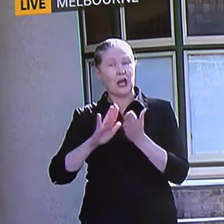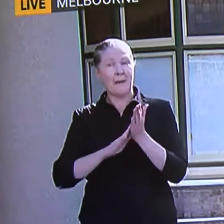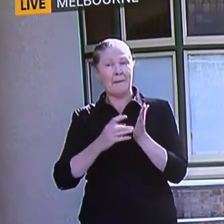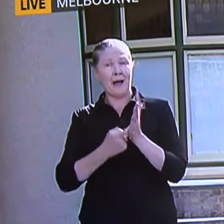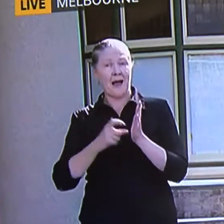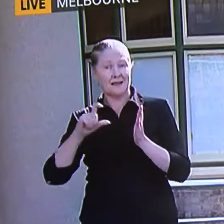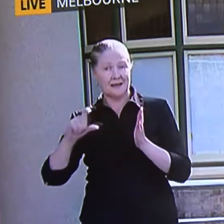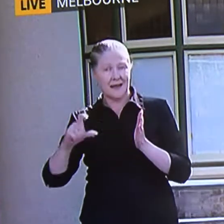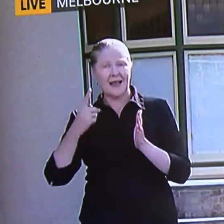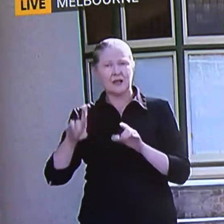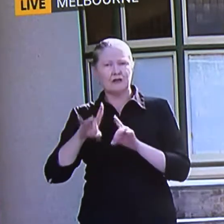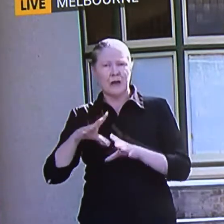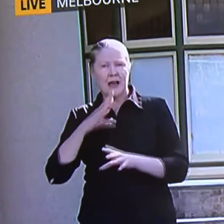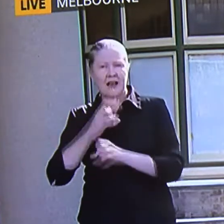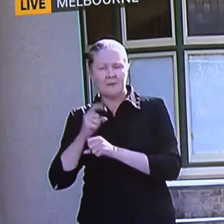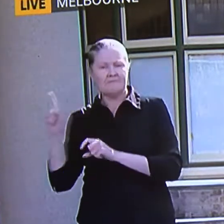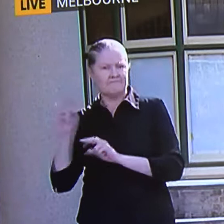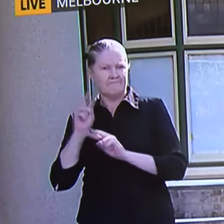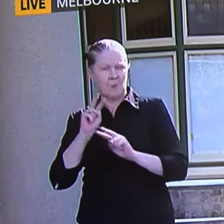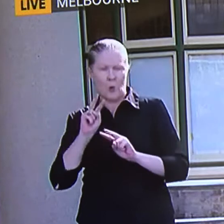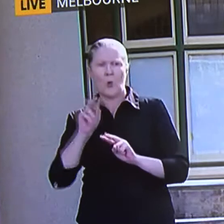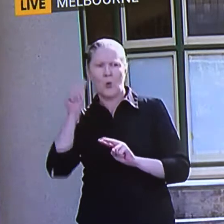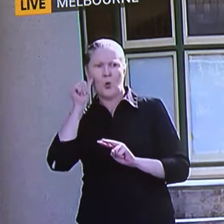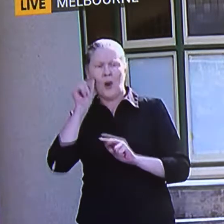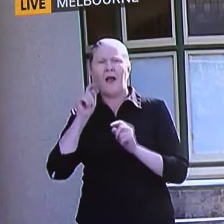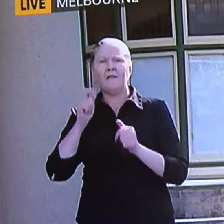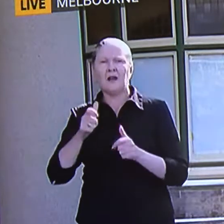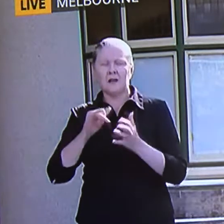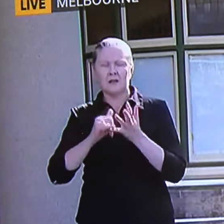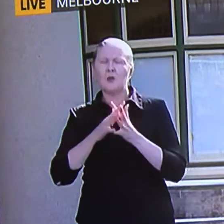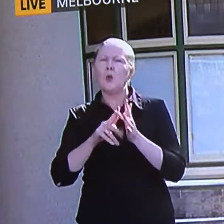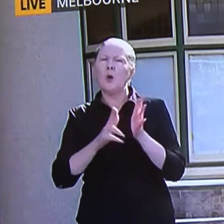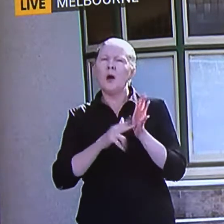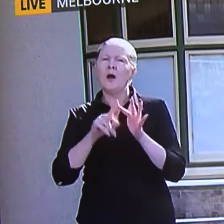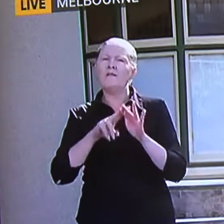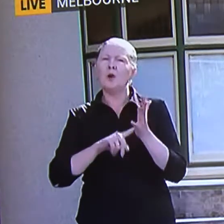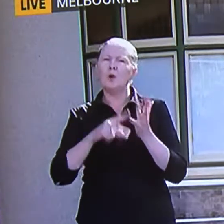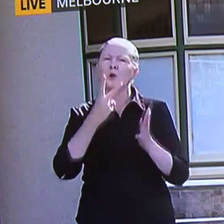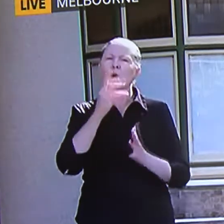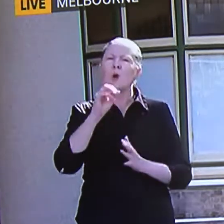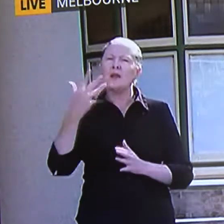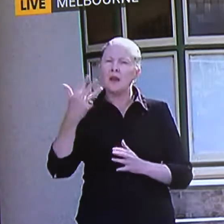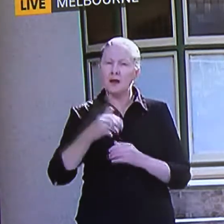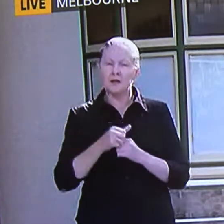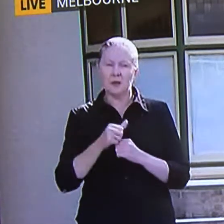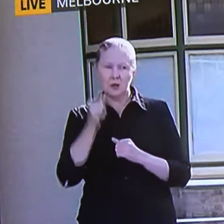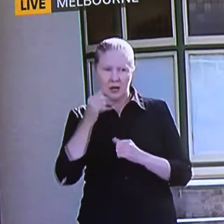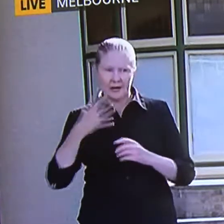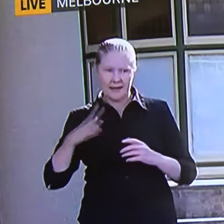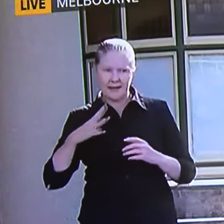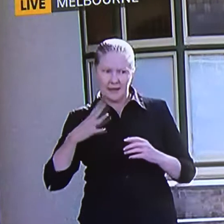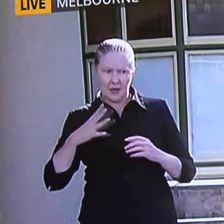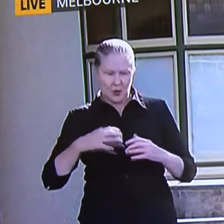Australian Government had after the swine flu outbreak in 2009, where it was clear that to mobilise research